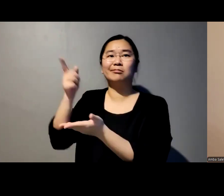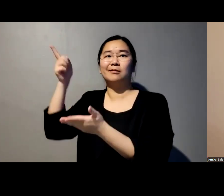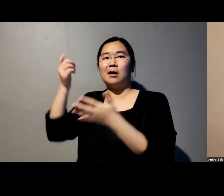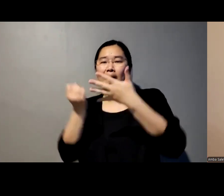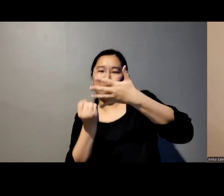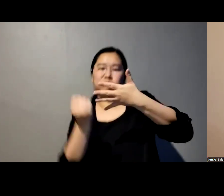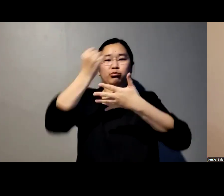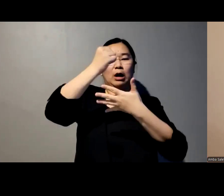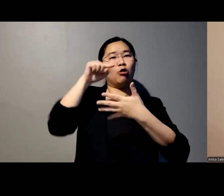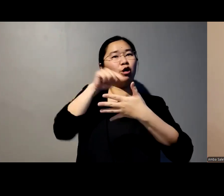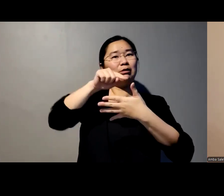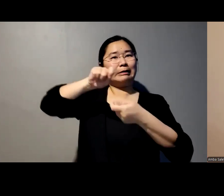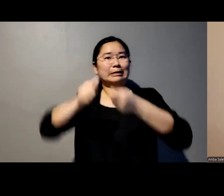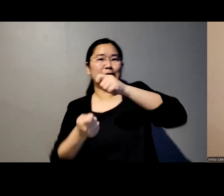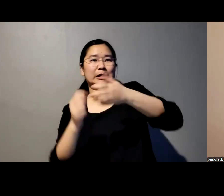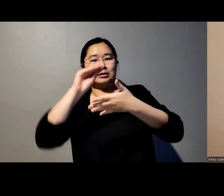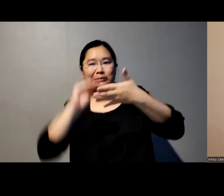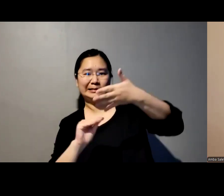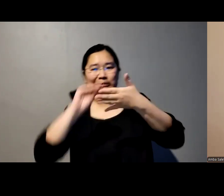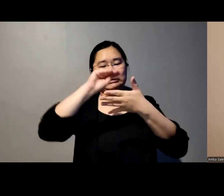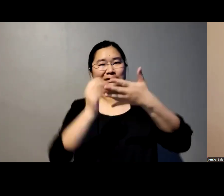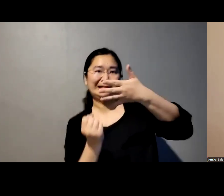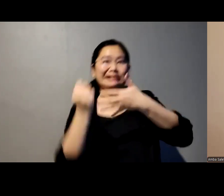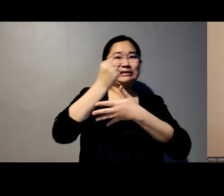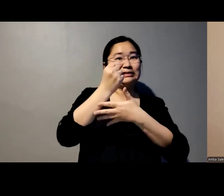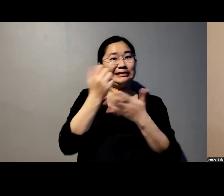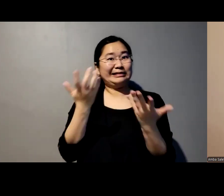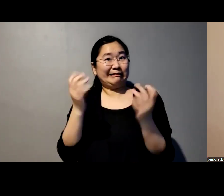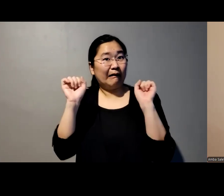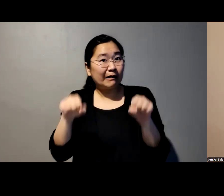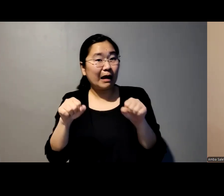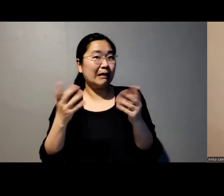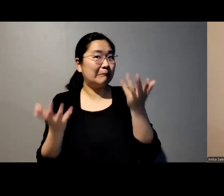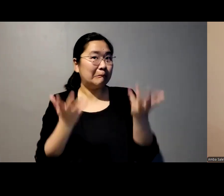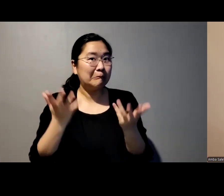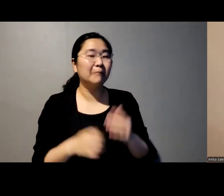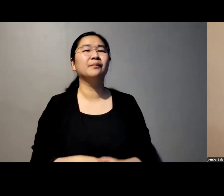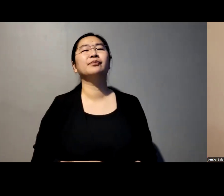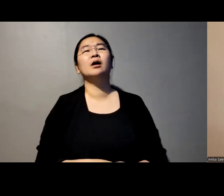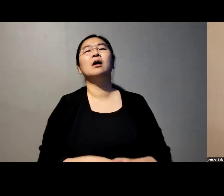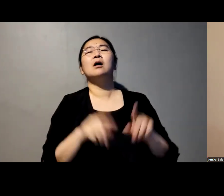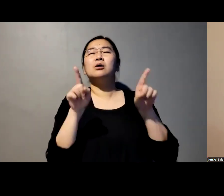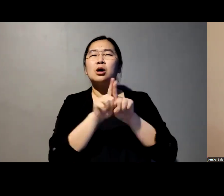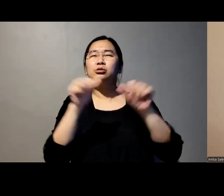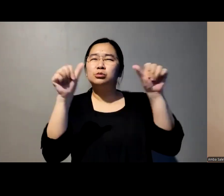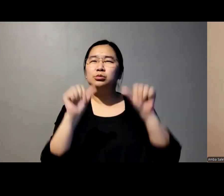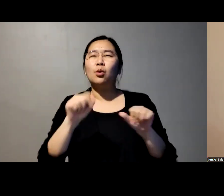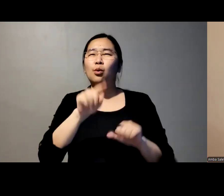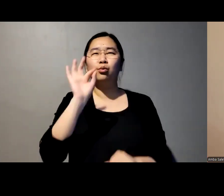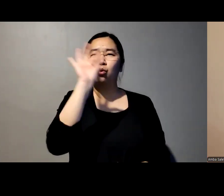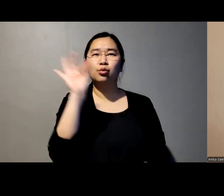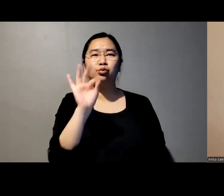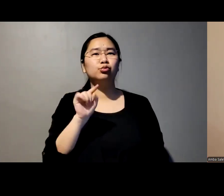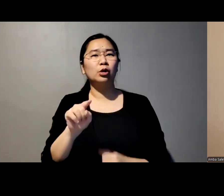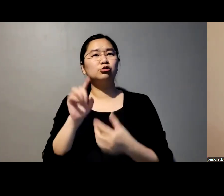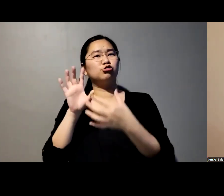functionalities, I suppose. So we've got questions on humanitarian context. I'm